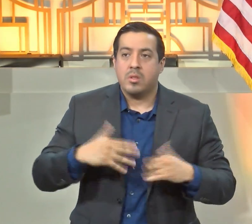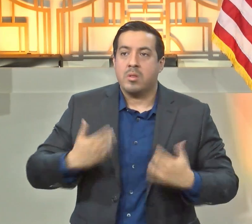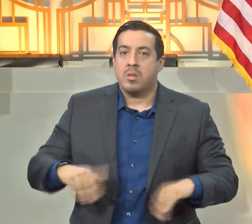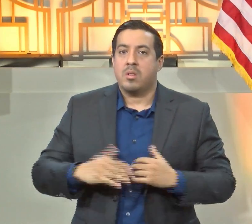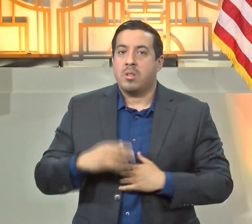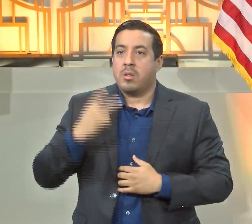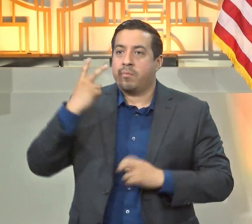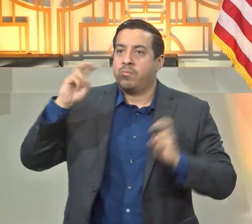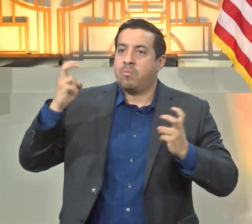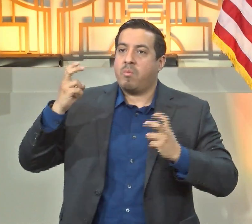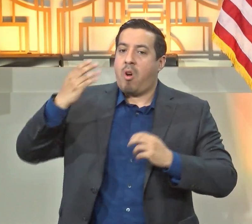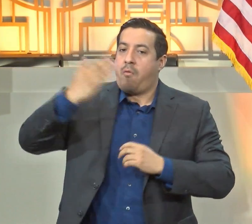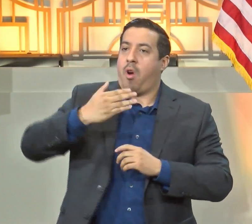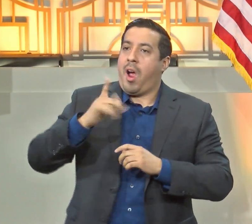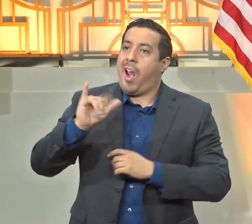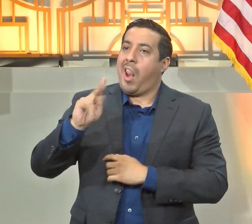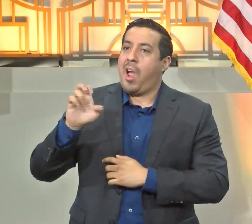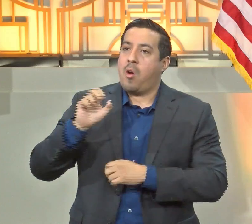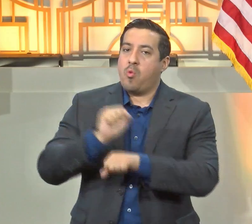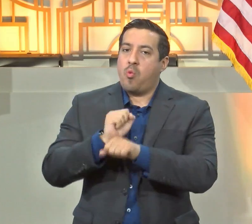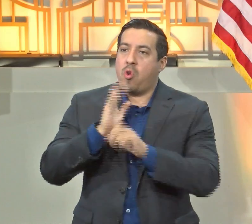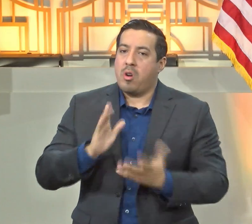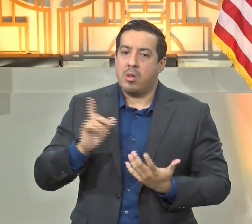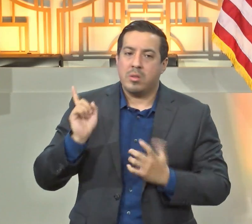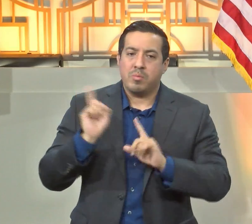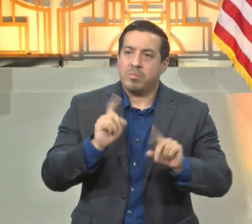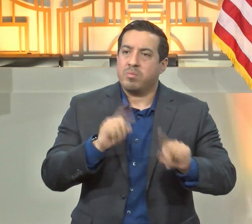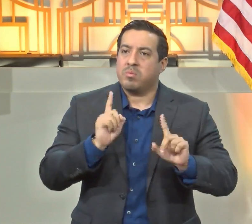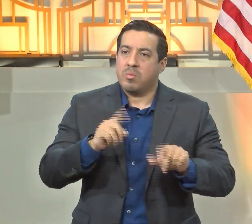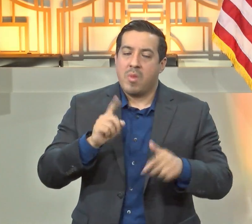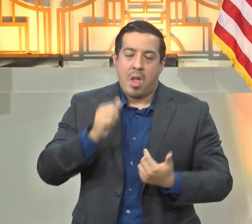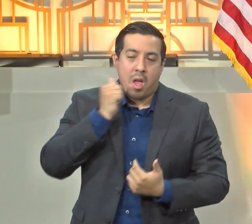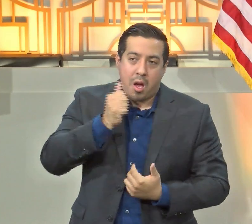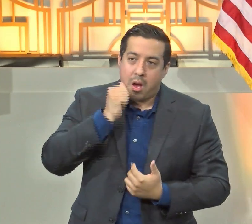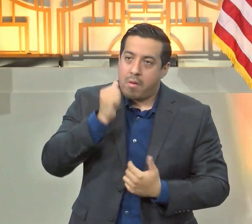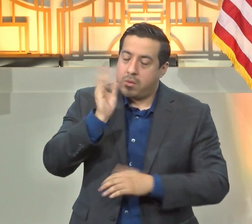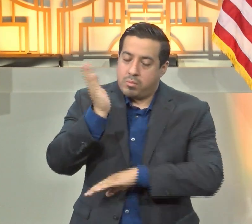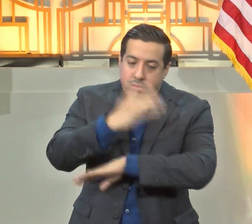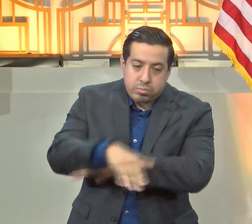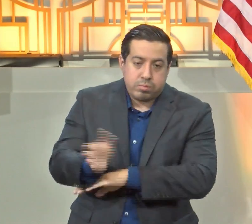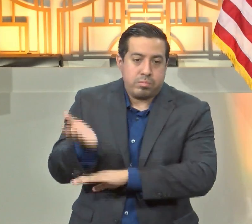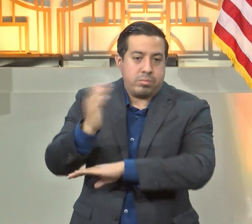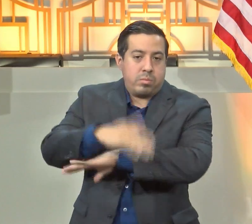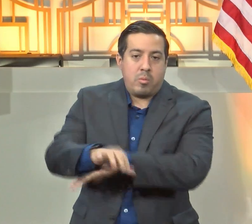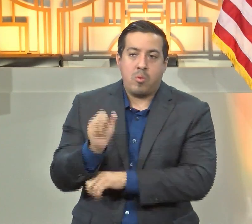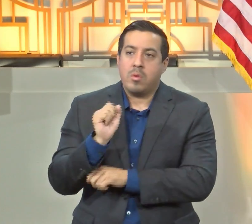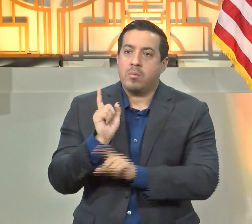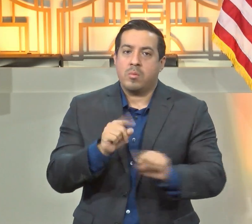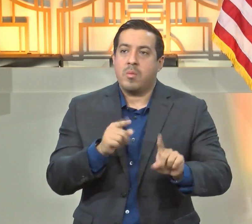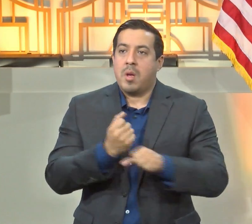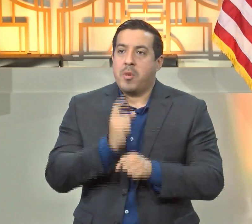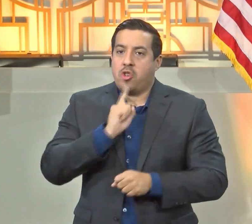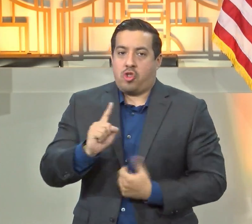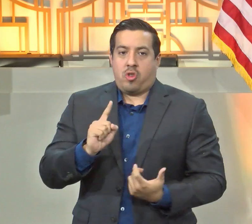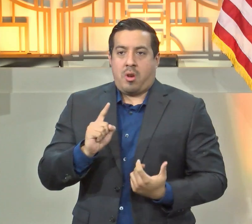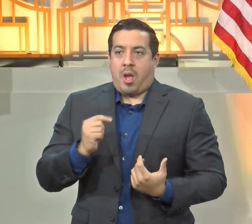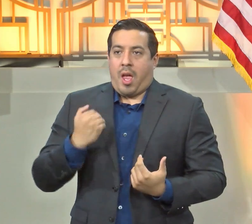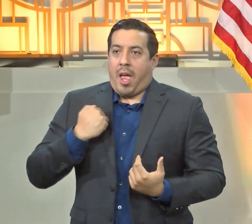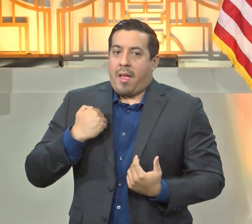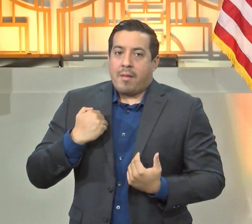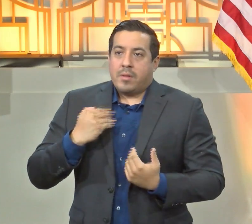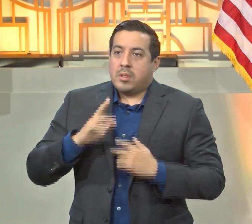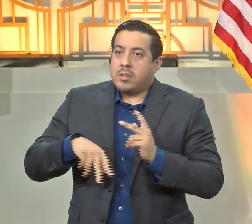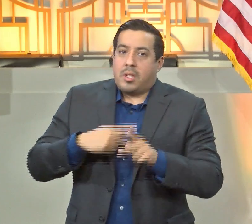frontline workers working day in and day out, punching in and punching out to make sure we can keep some